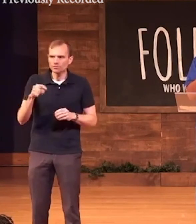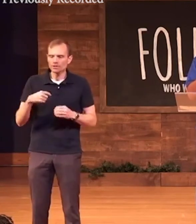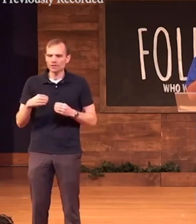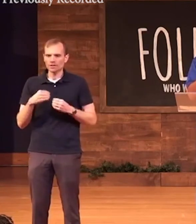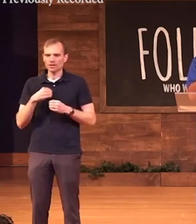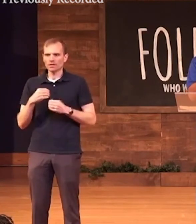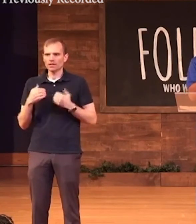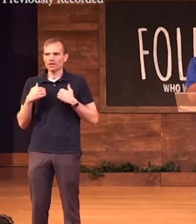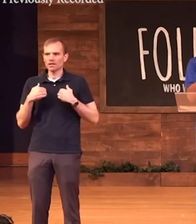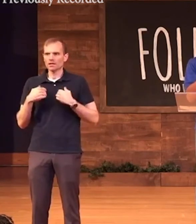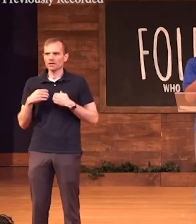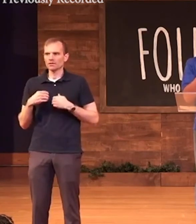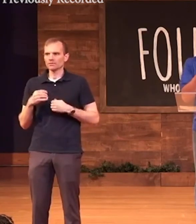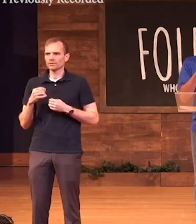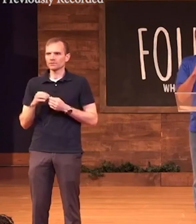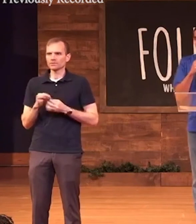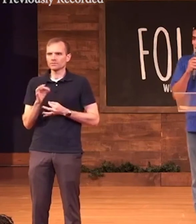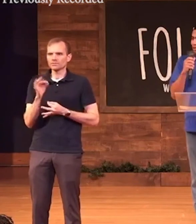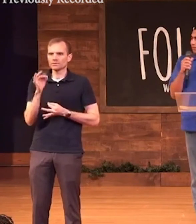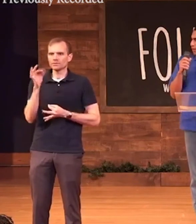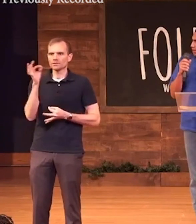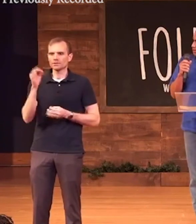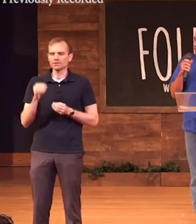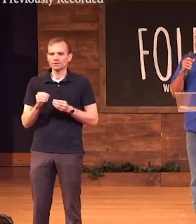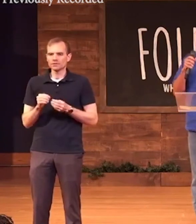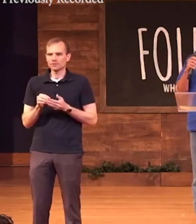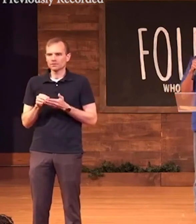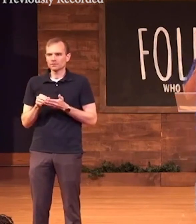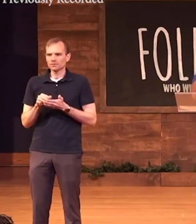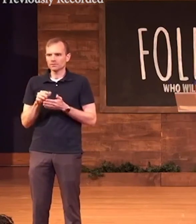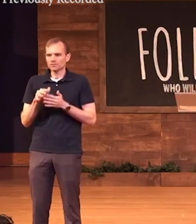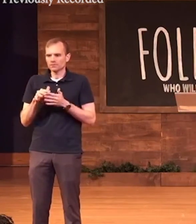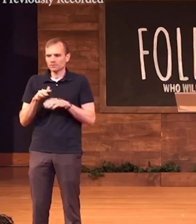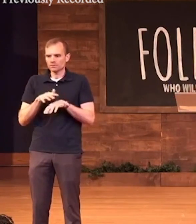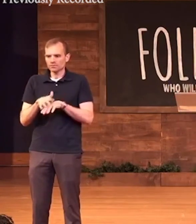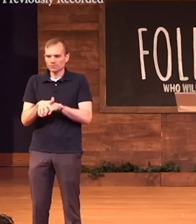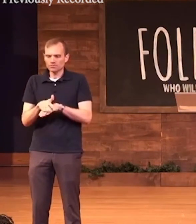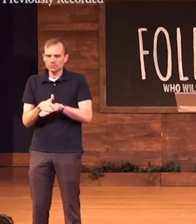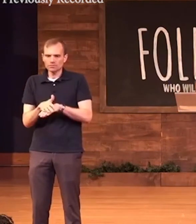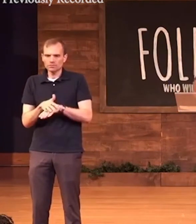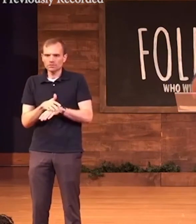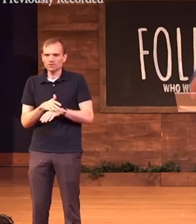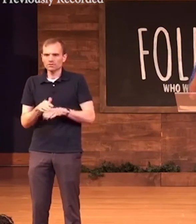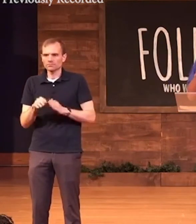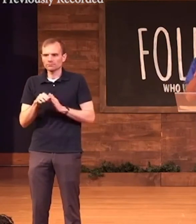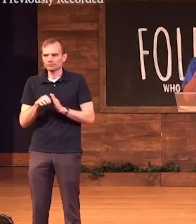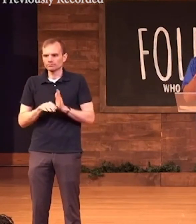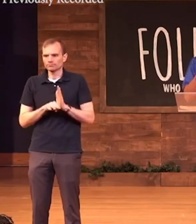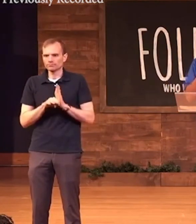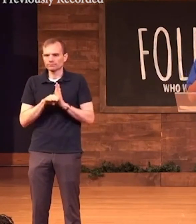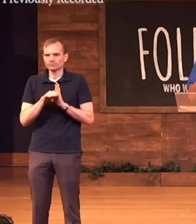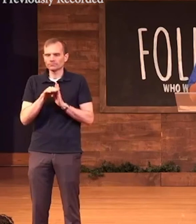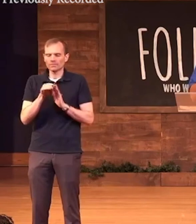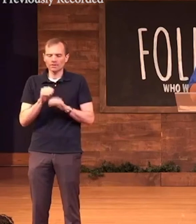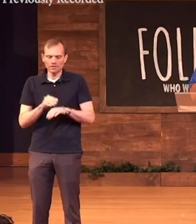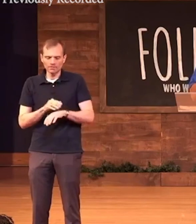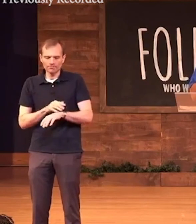be slowly, slowly emptied out until we come back in on Sunday and have it filled again.